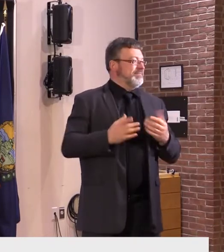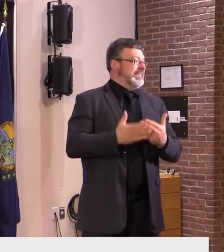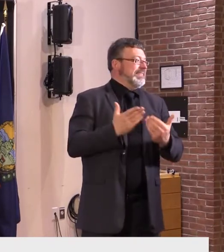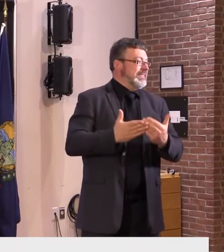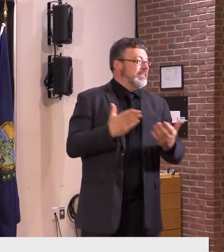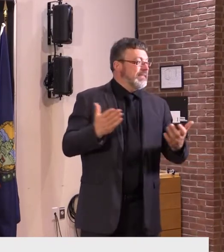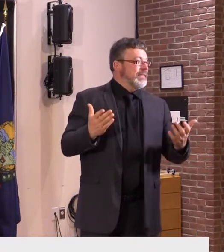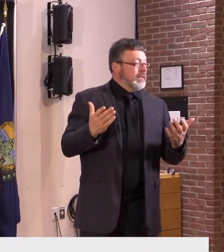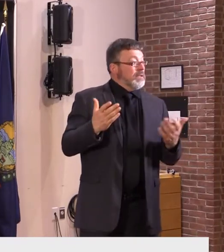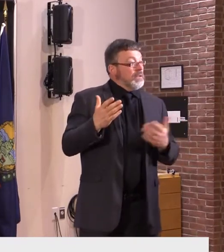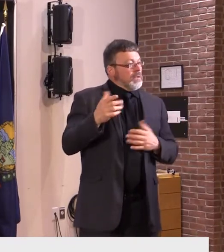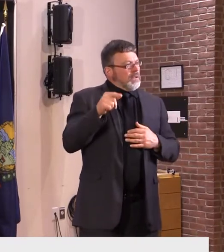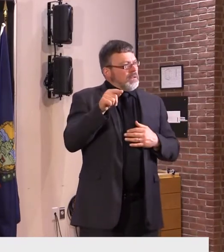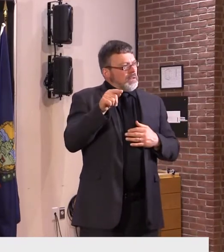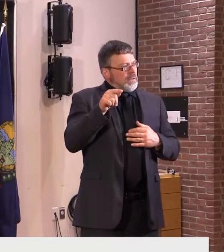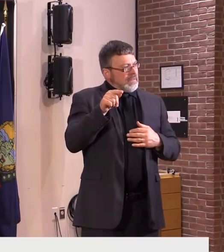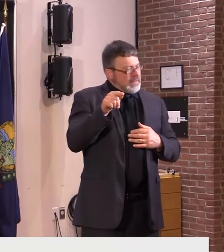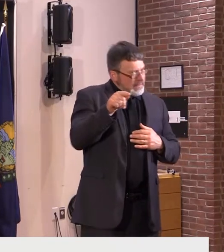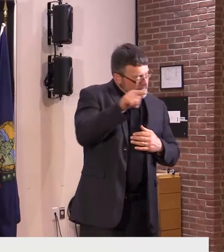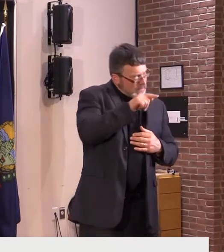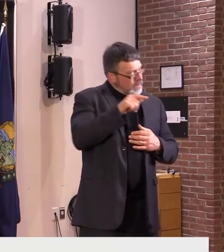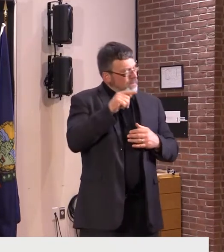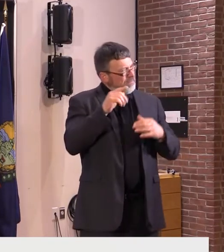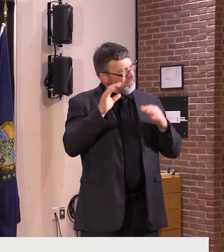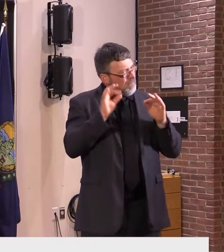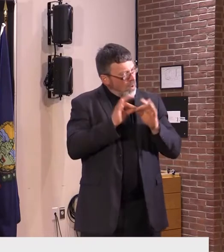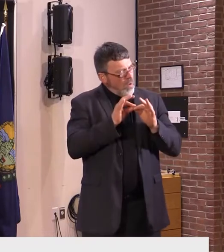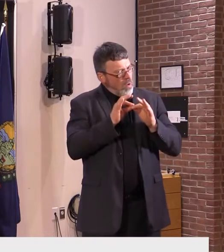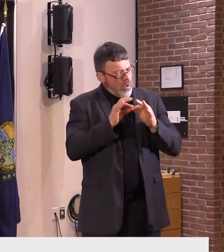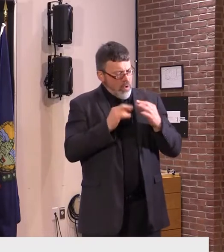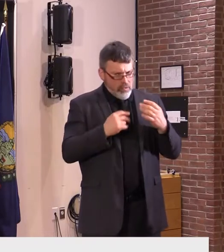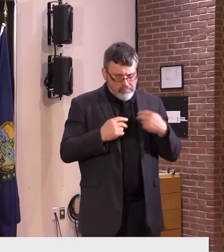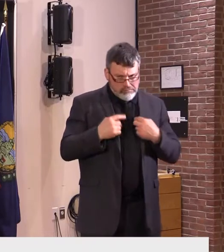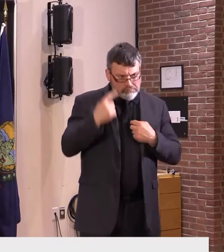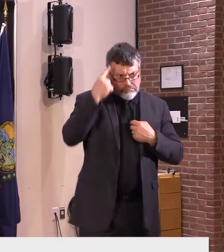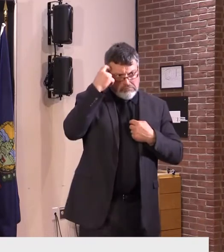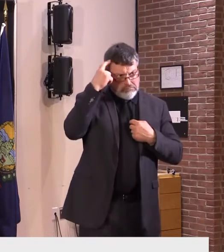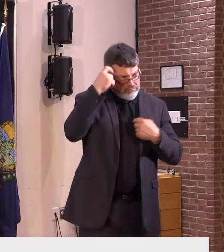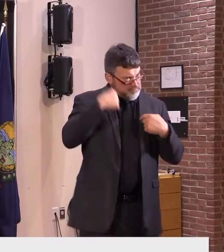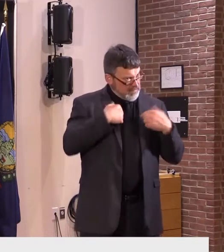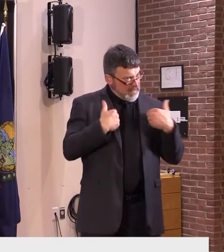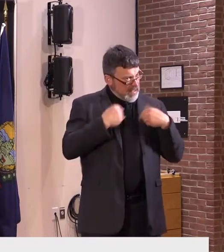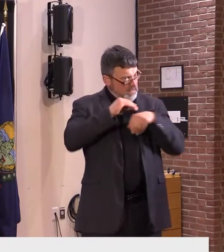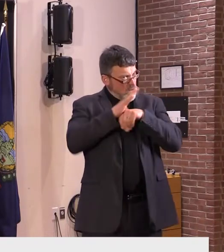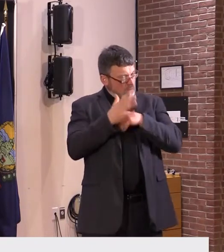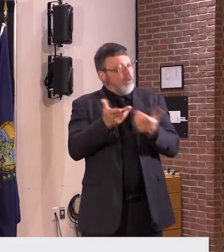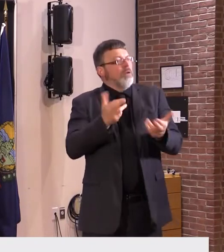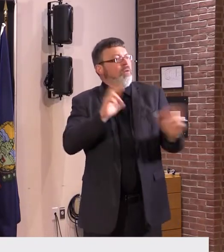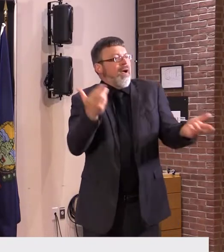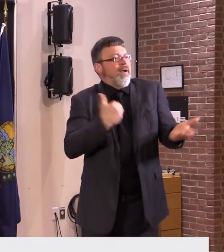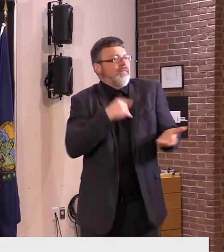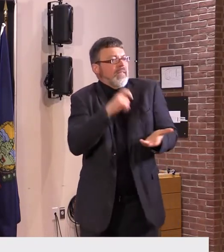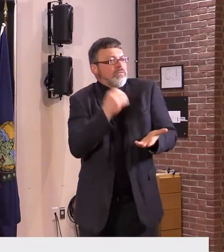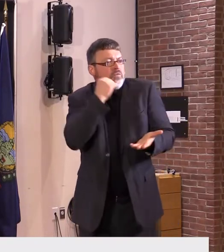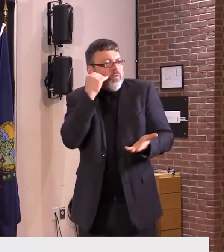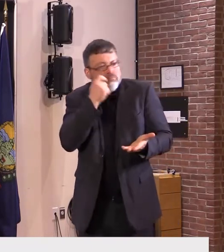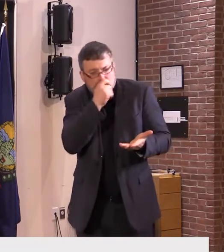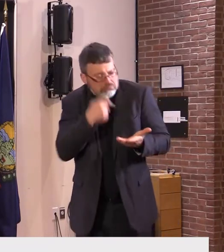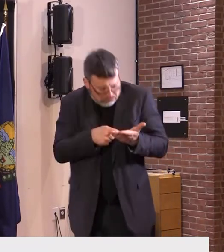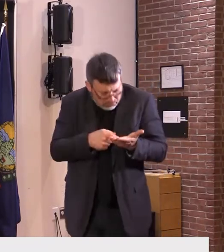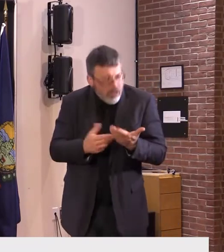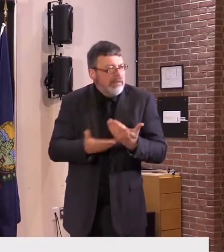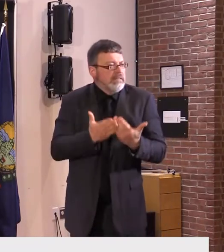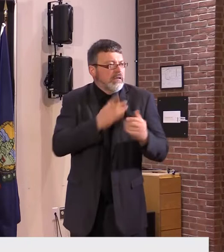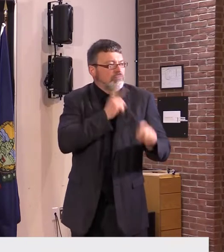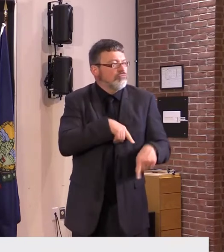symptomatic patients for testing as well. Remember, our public health recommendations are very focused on who really needs to